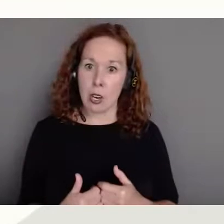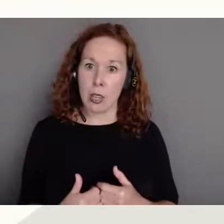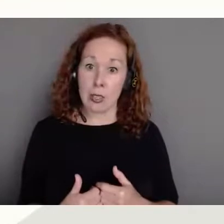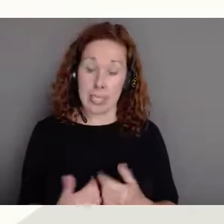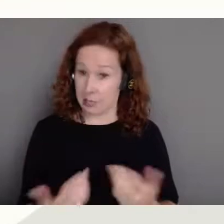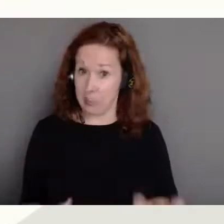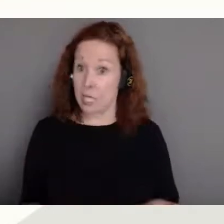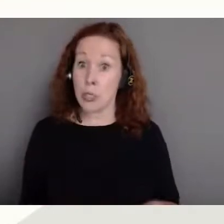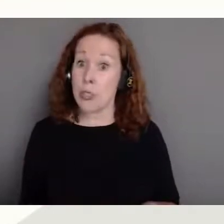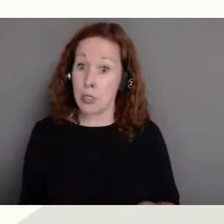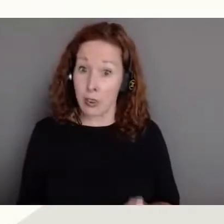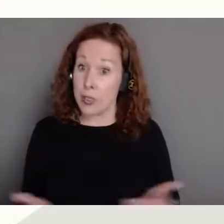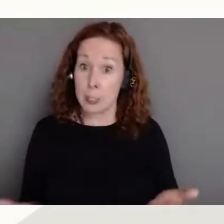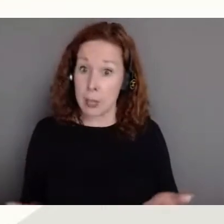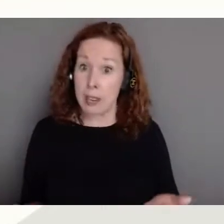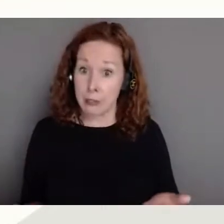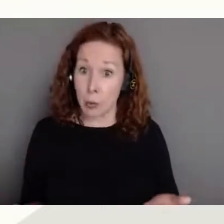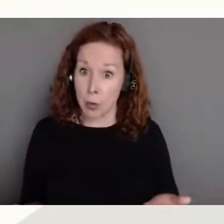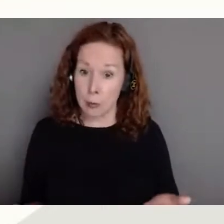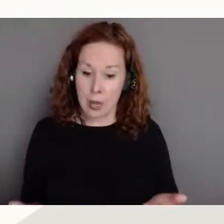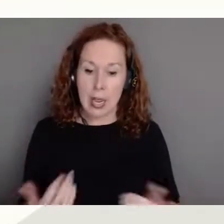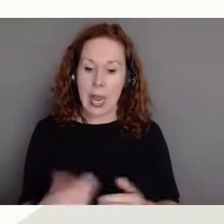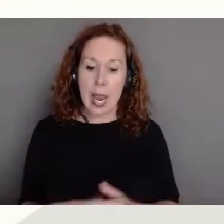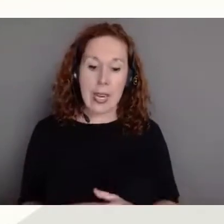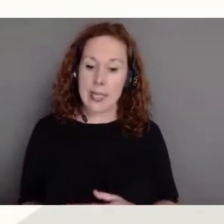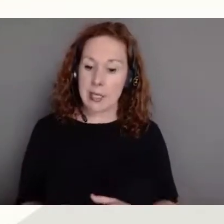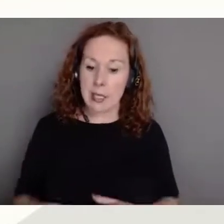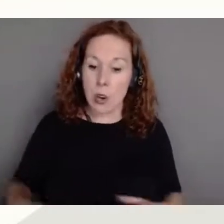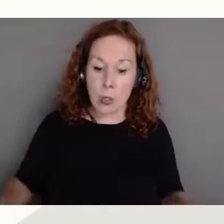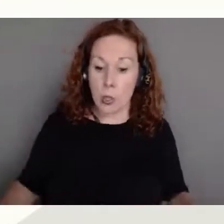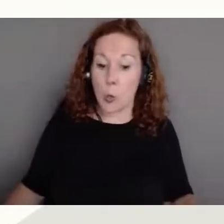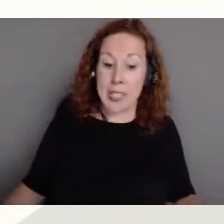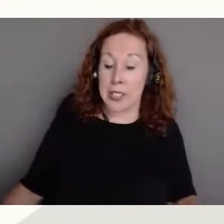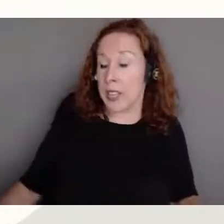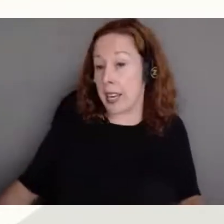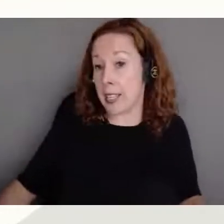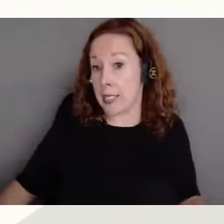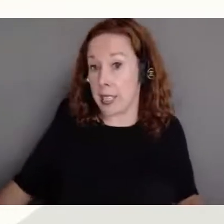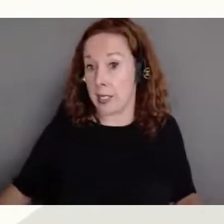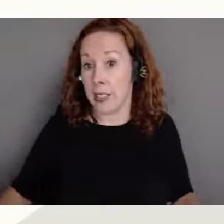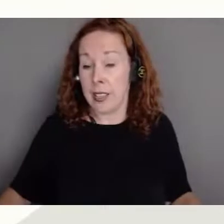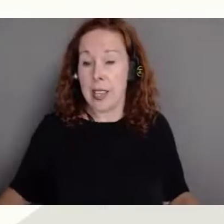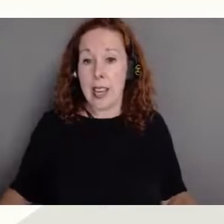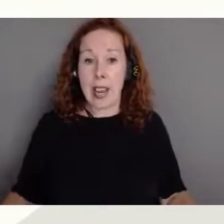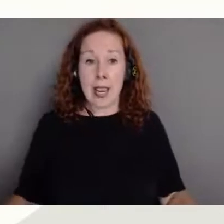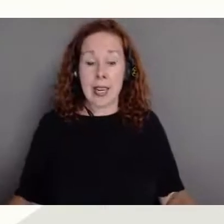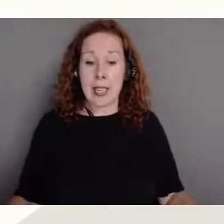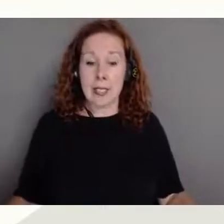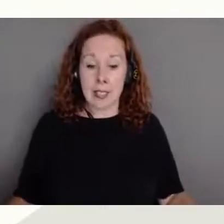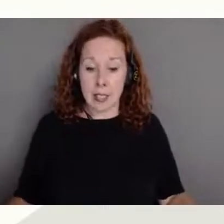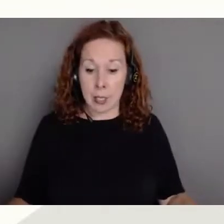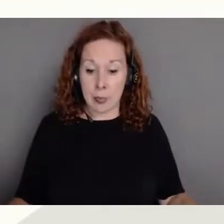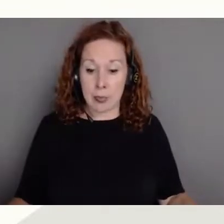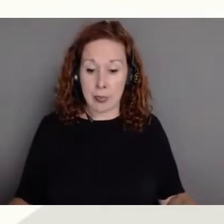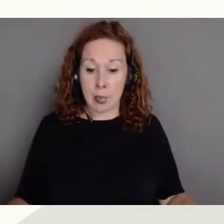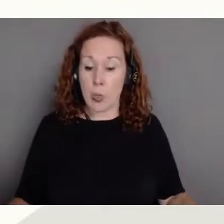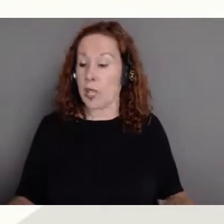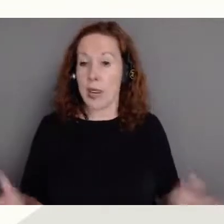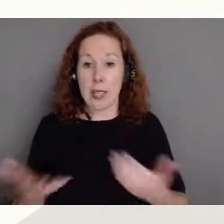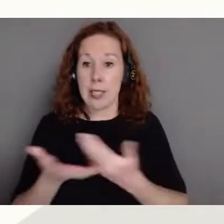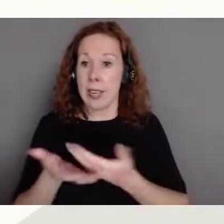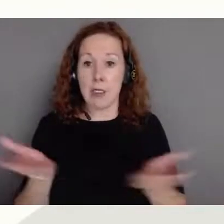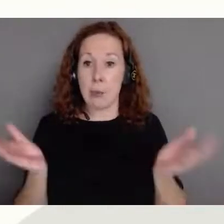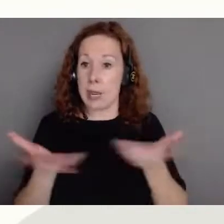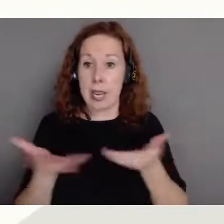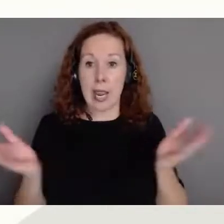friends are teachers on this platform, Oh, and it's awesome. called Queer ASL. And it's Cool.